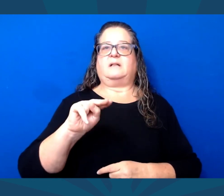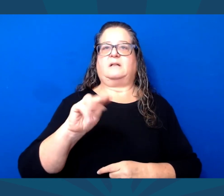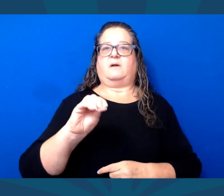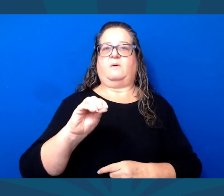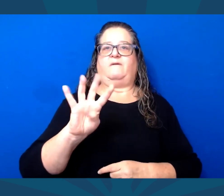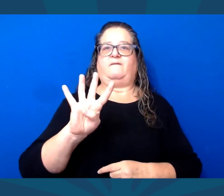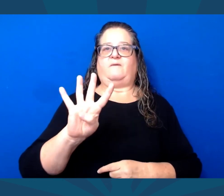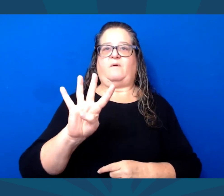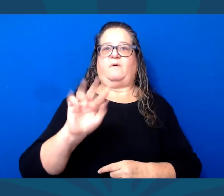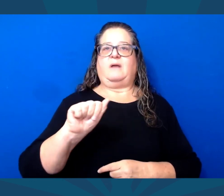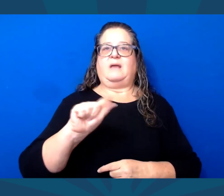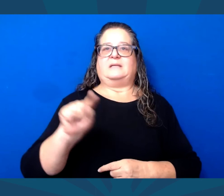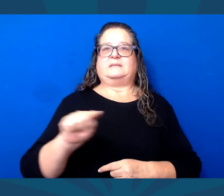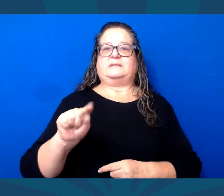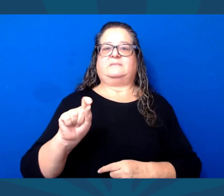www.marcelino4az.com.